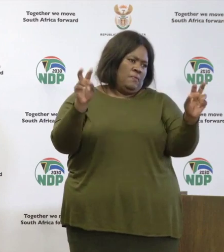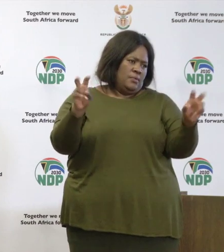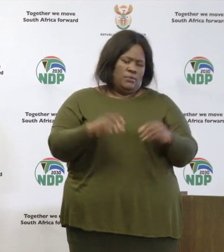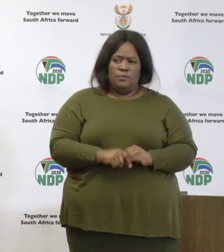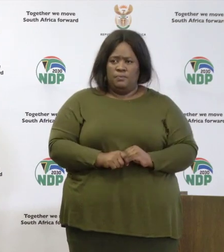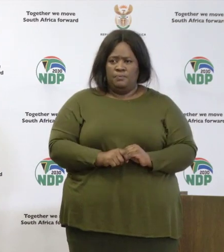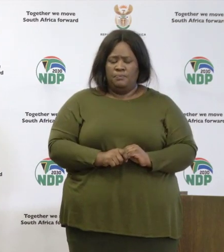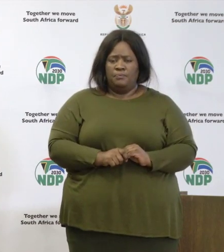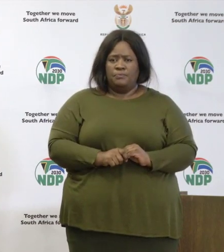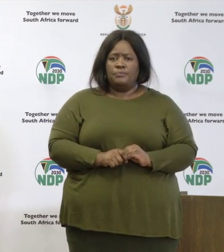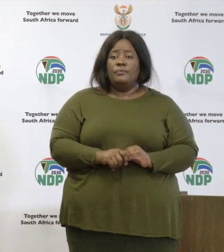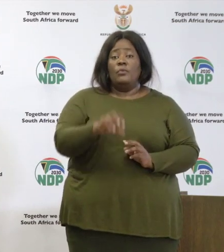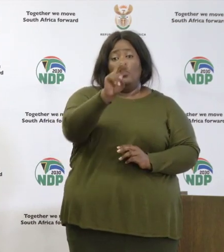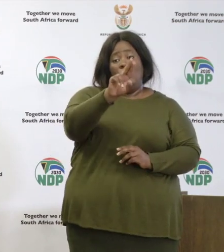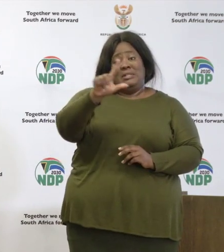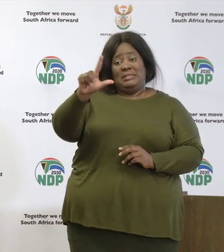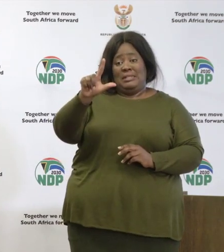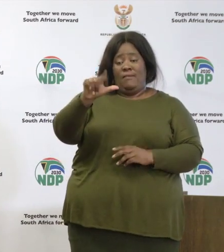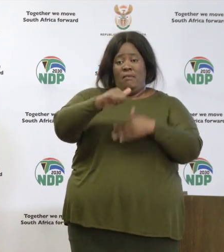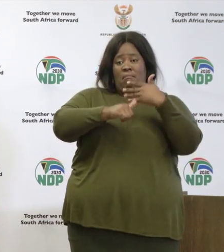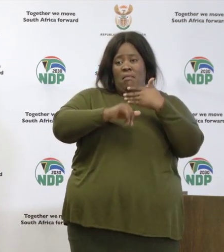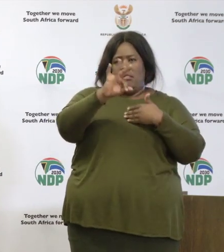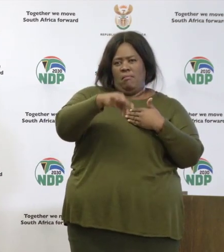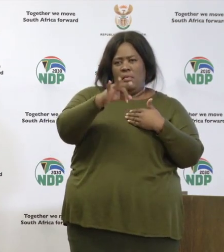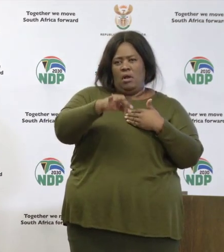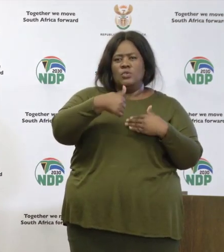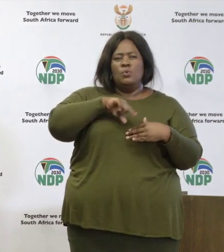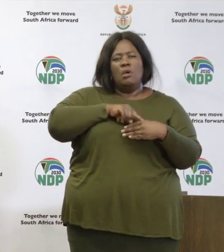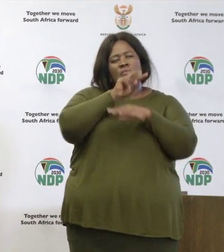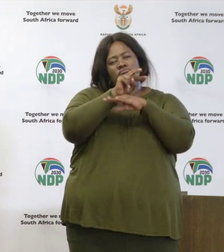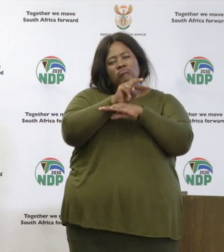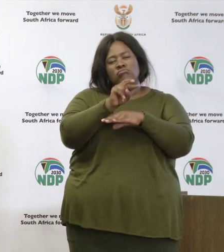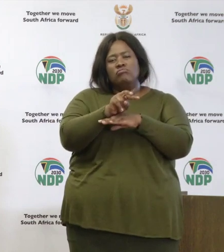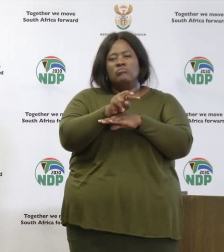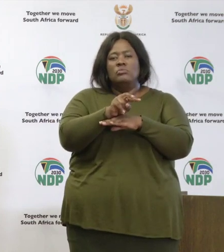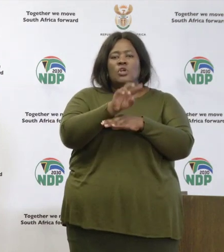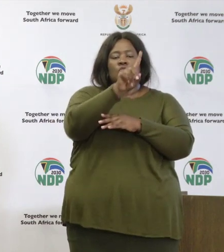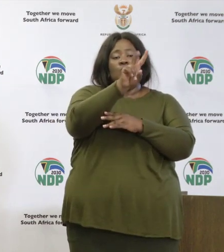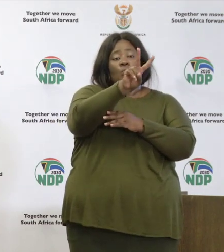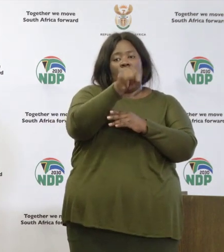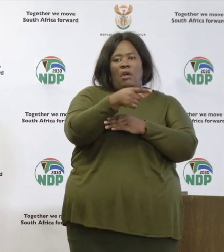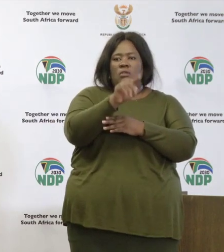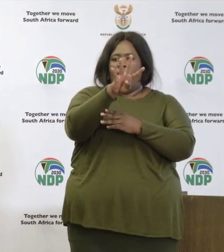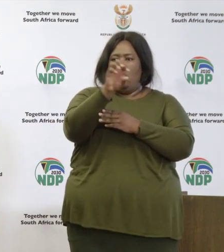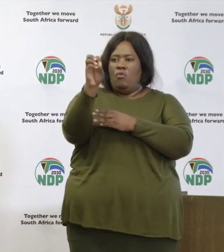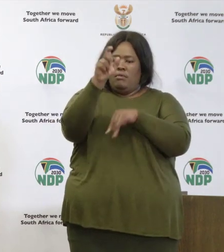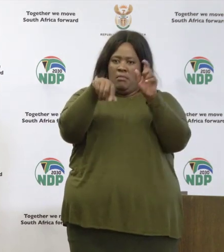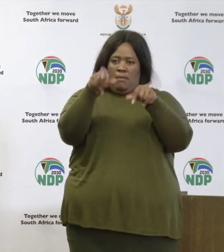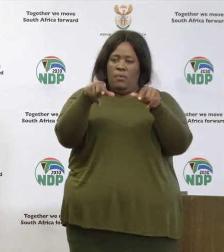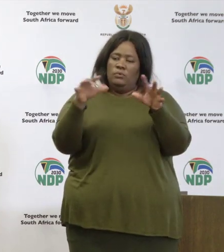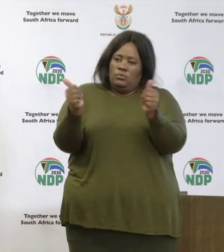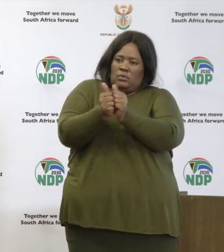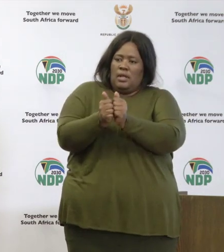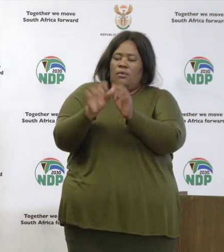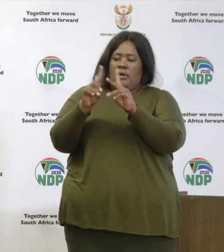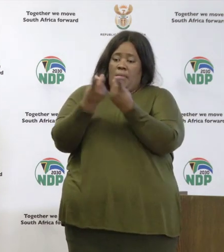As at the 27th of March, we have surveyed about 2,400 people. And together with the Department